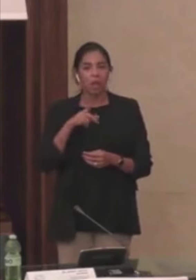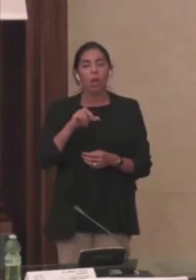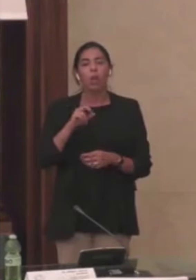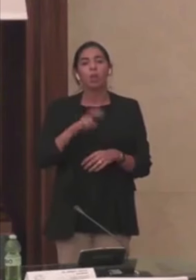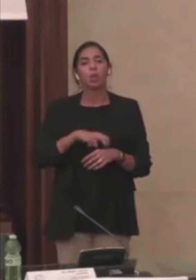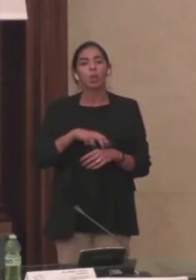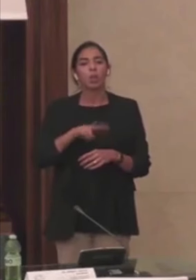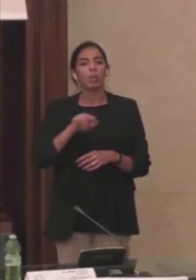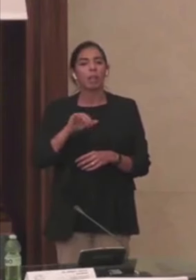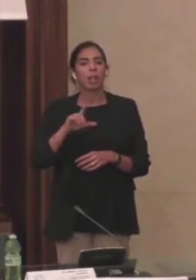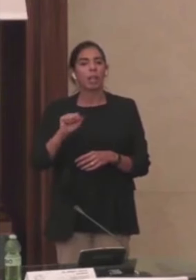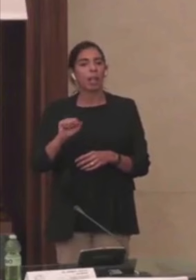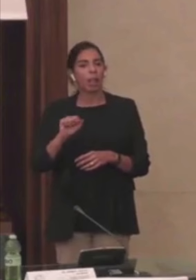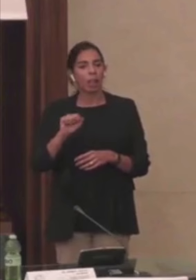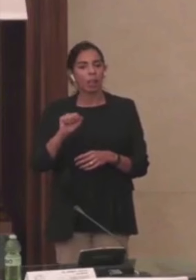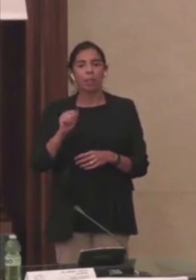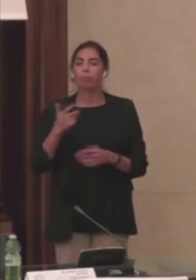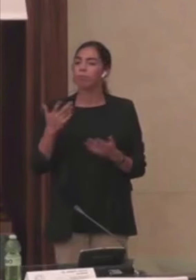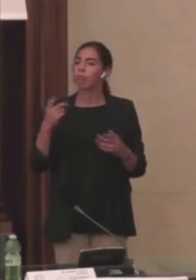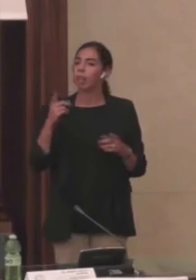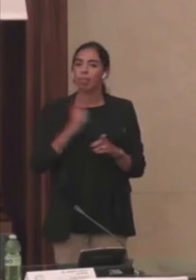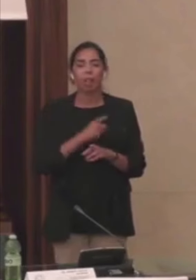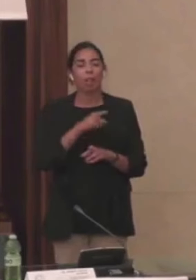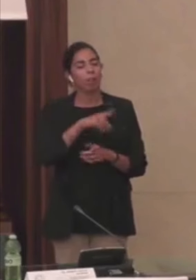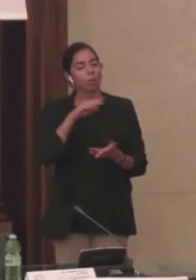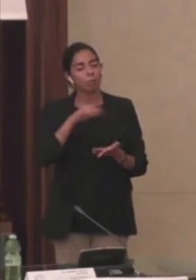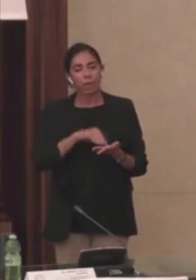you have to attend the Rome conference live.